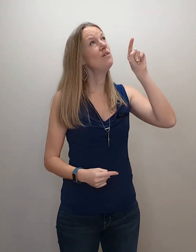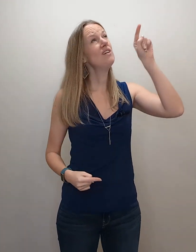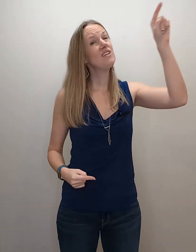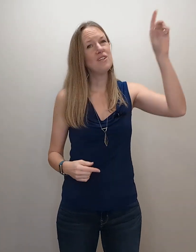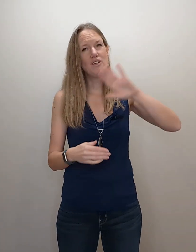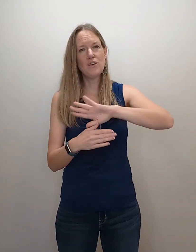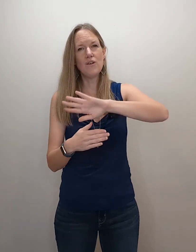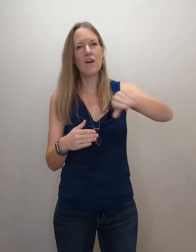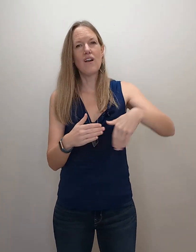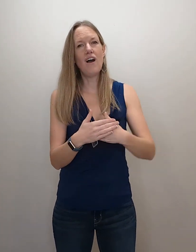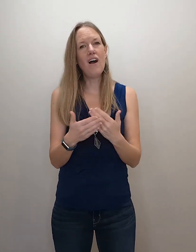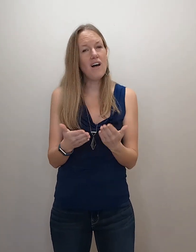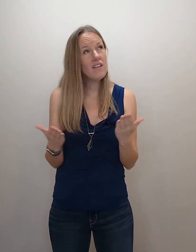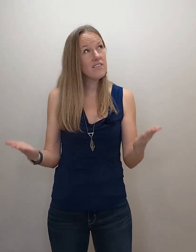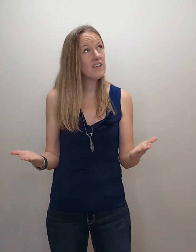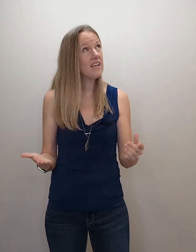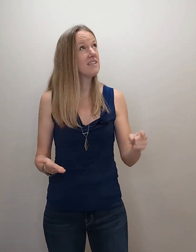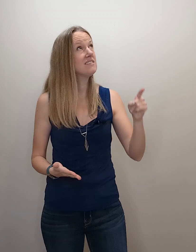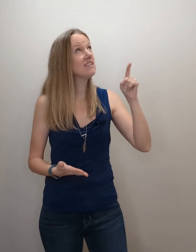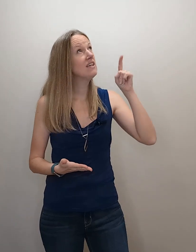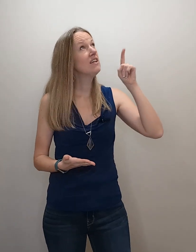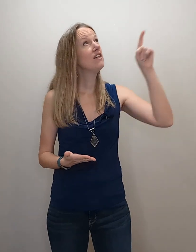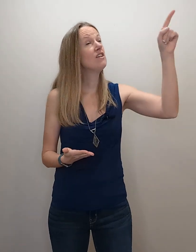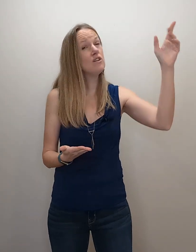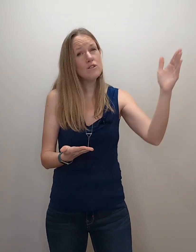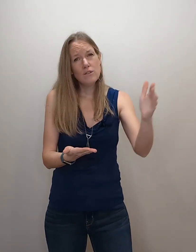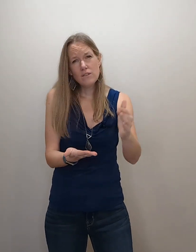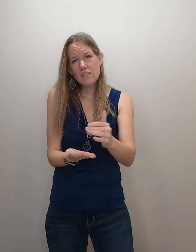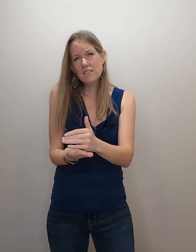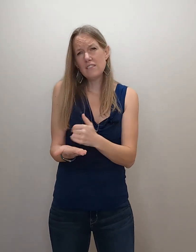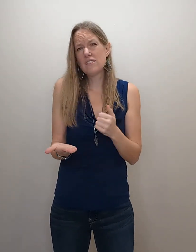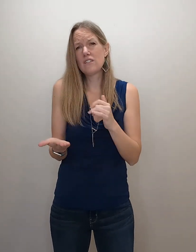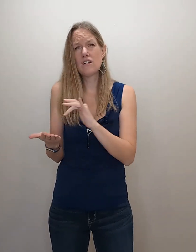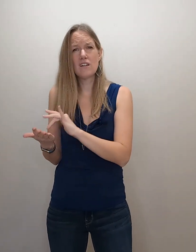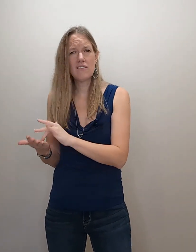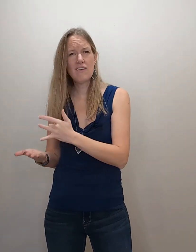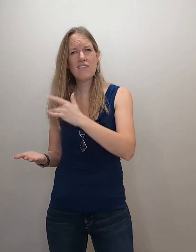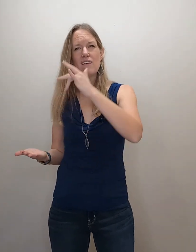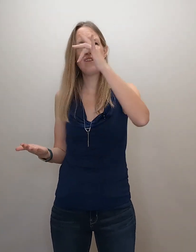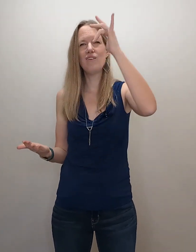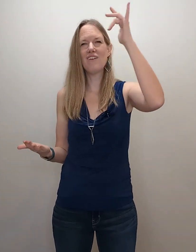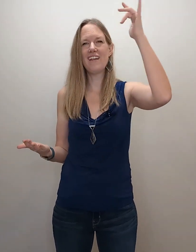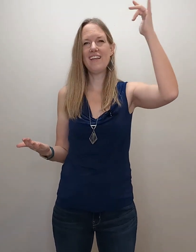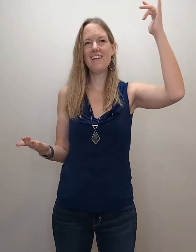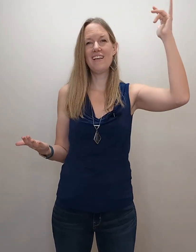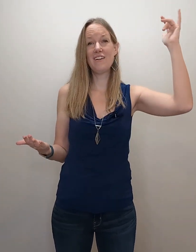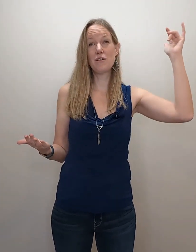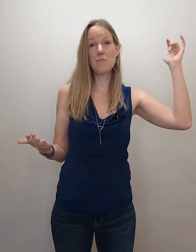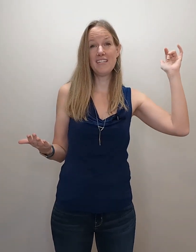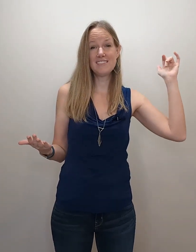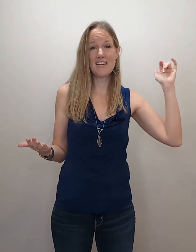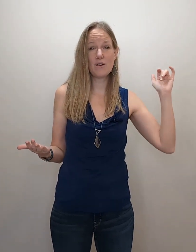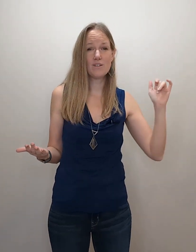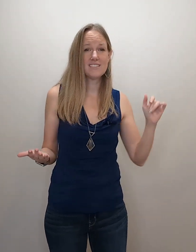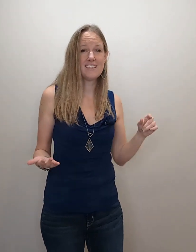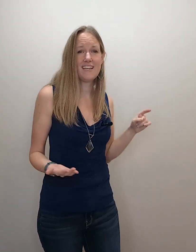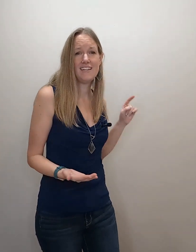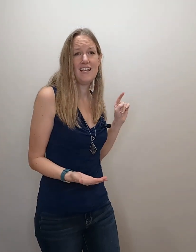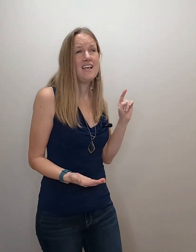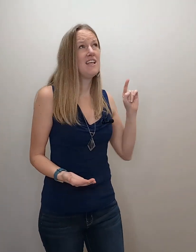To you are all things. You deserve the glory. And it repeats that course again,